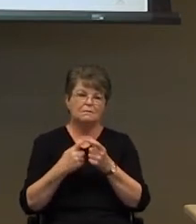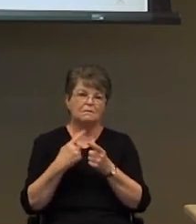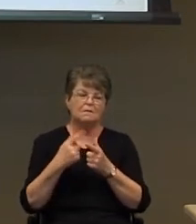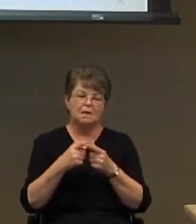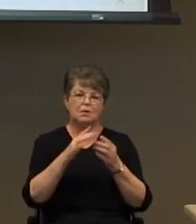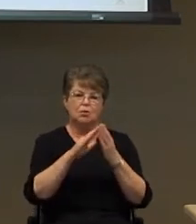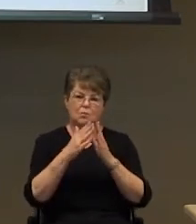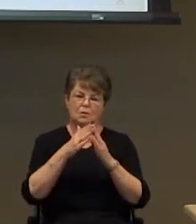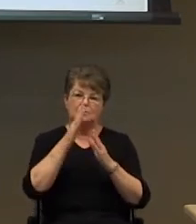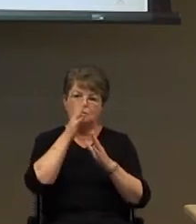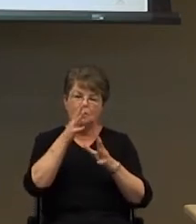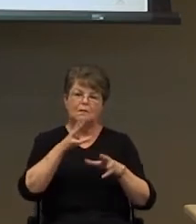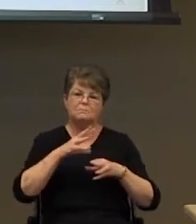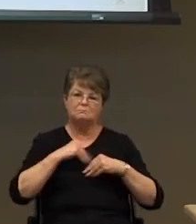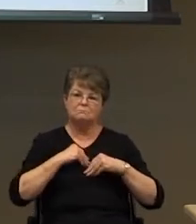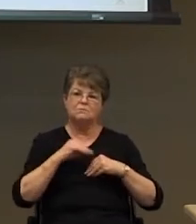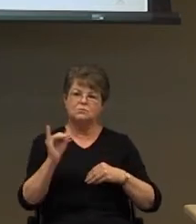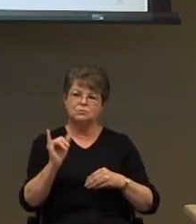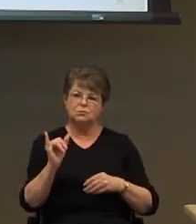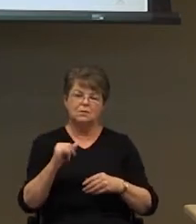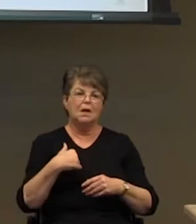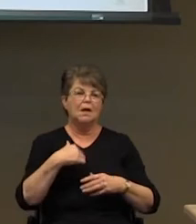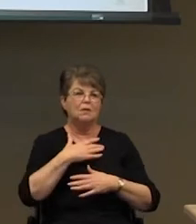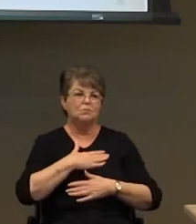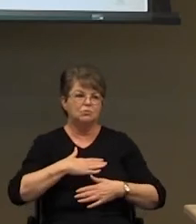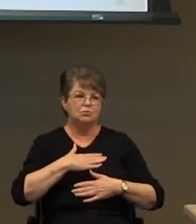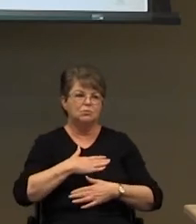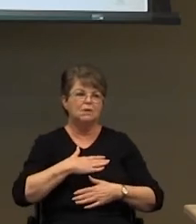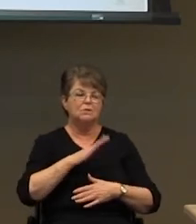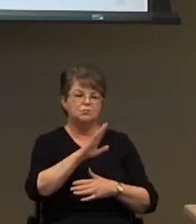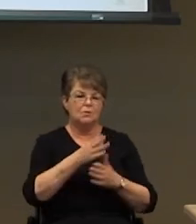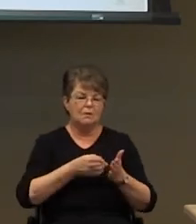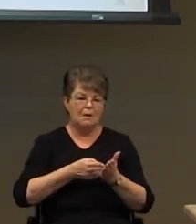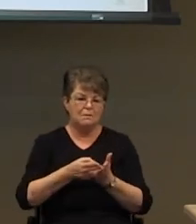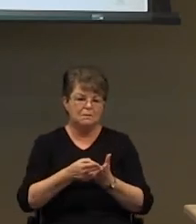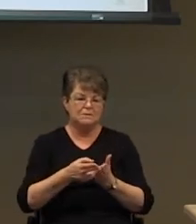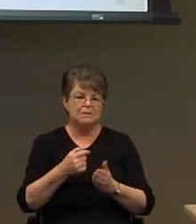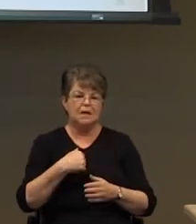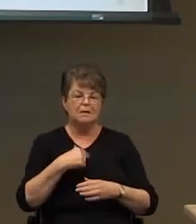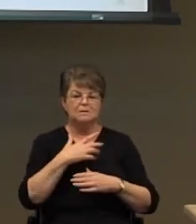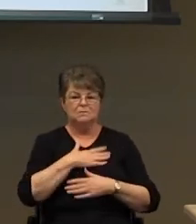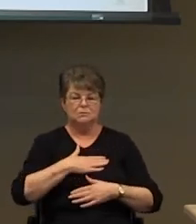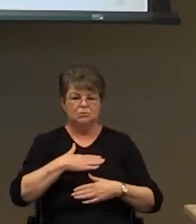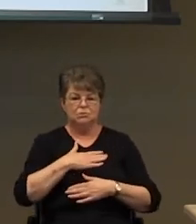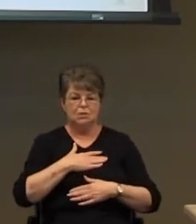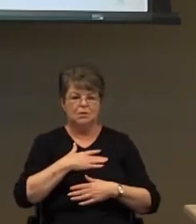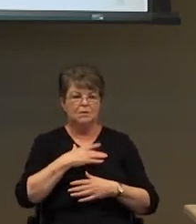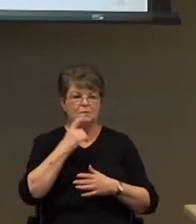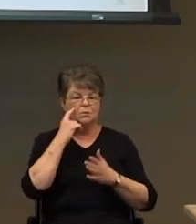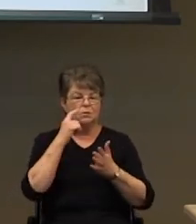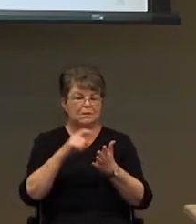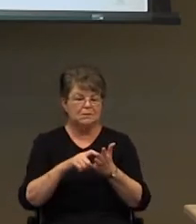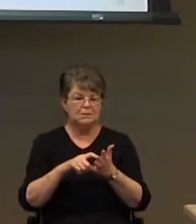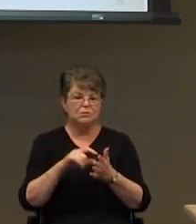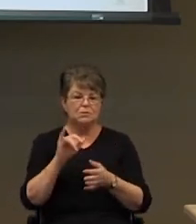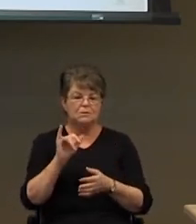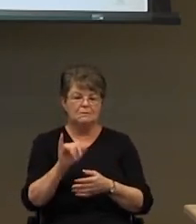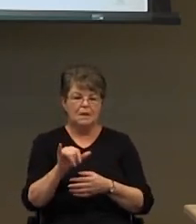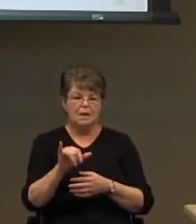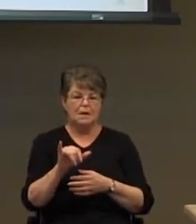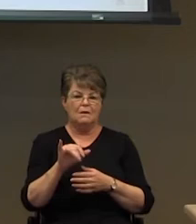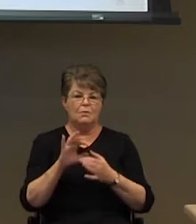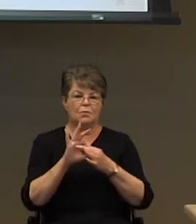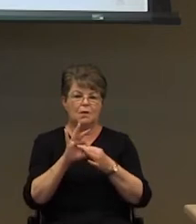the community will as well. I appreciate your candor in that. I appreciate the recognition that